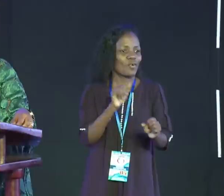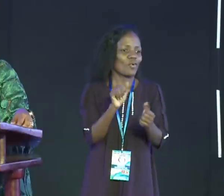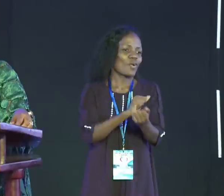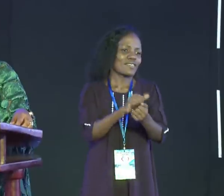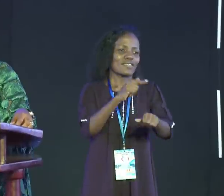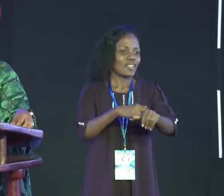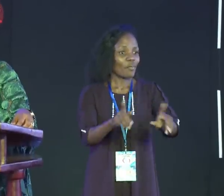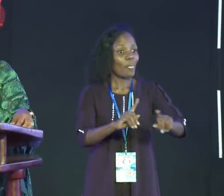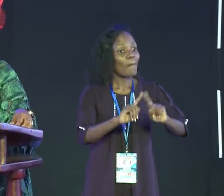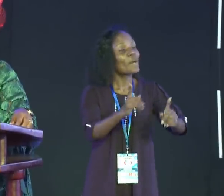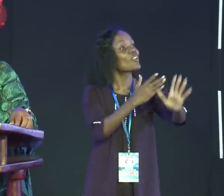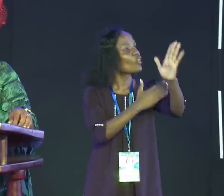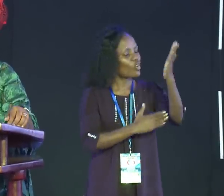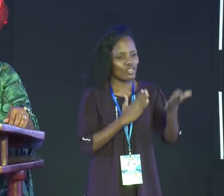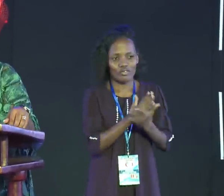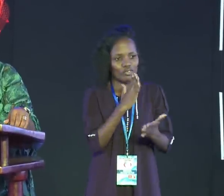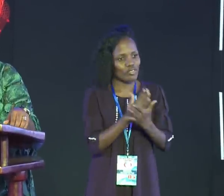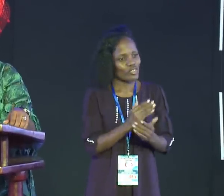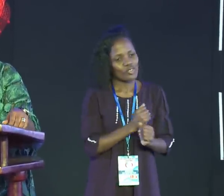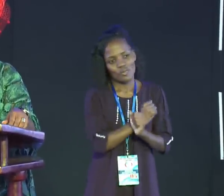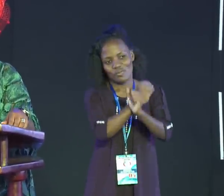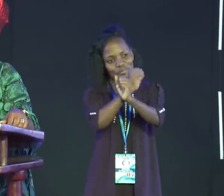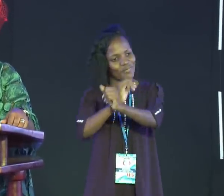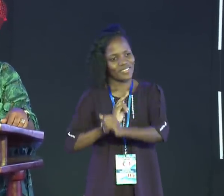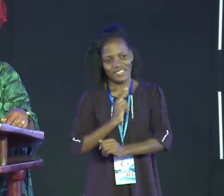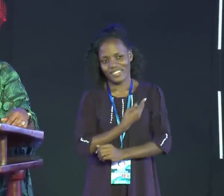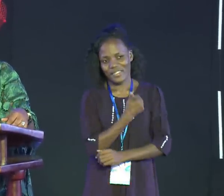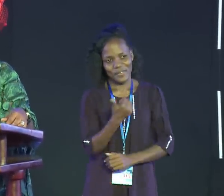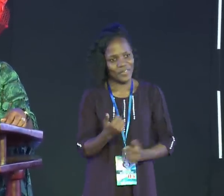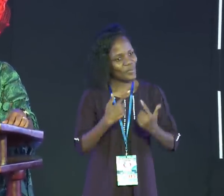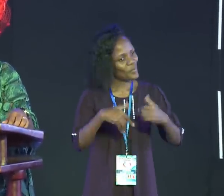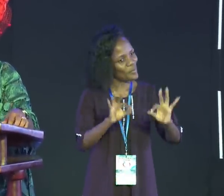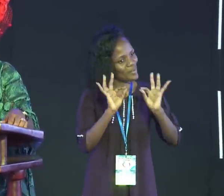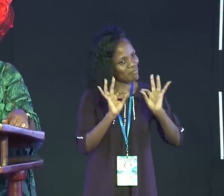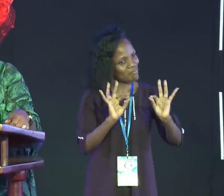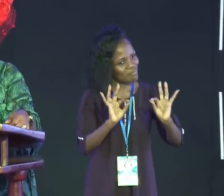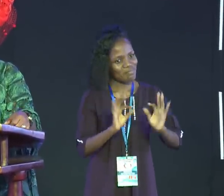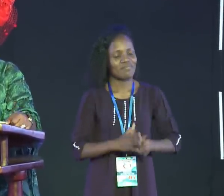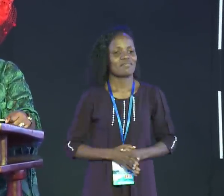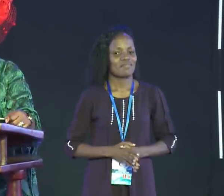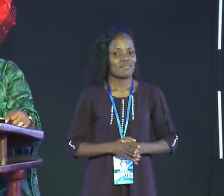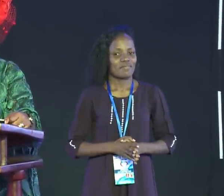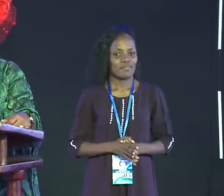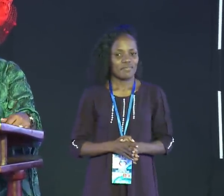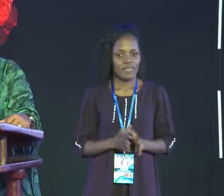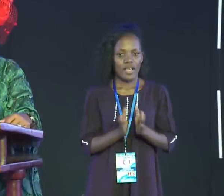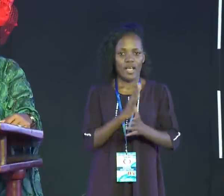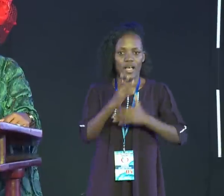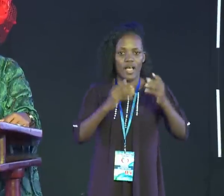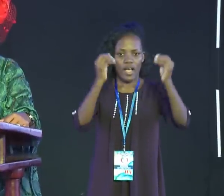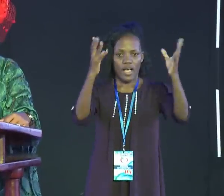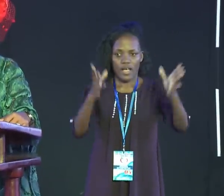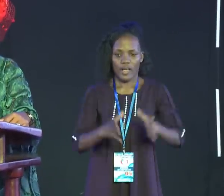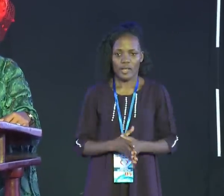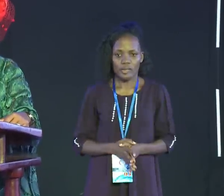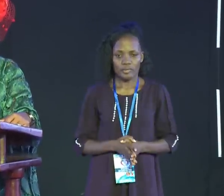I'll get off topic. Atukumye. But the Lord has protected us. Tuli bulungi. We are well.